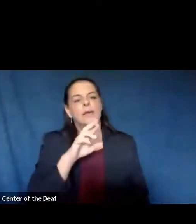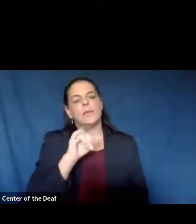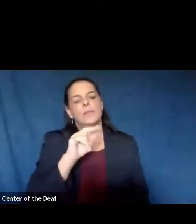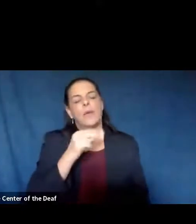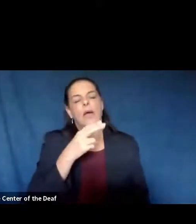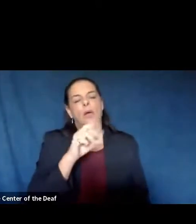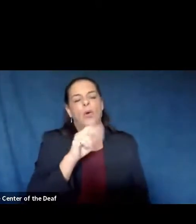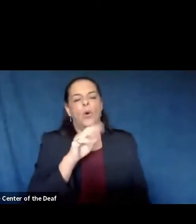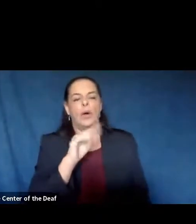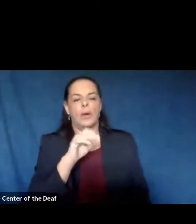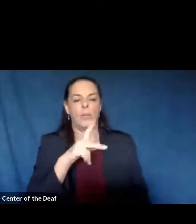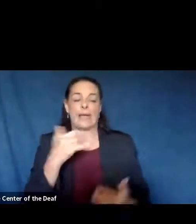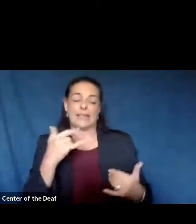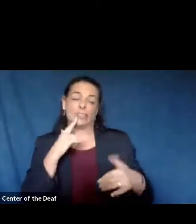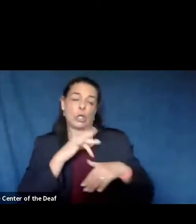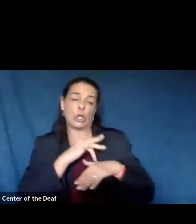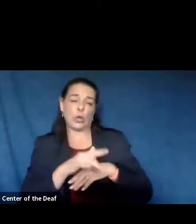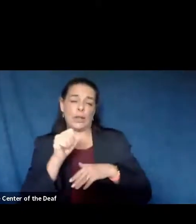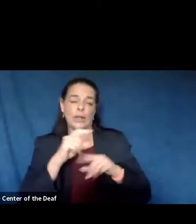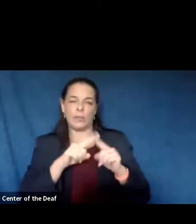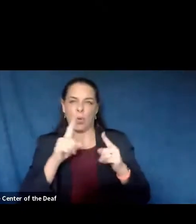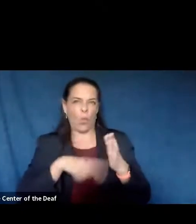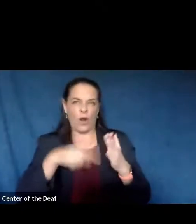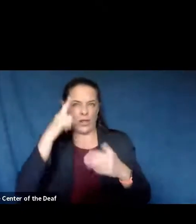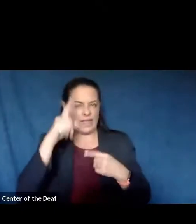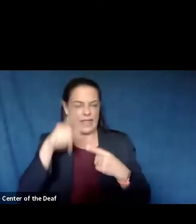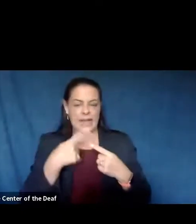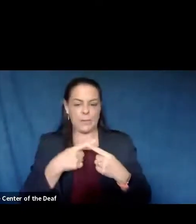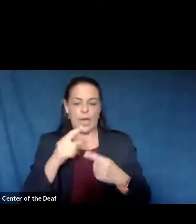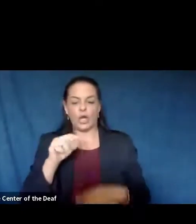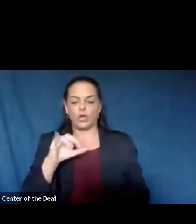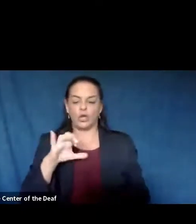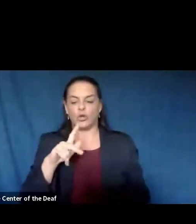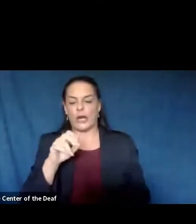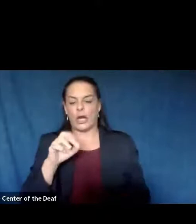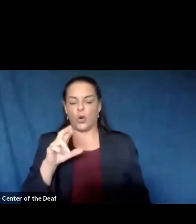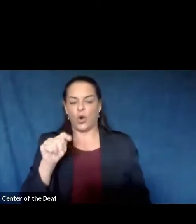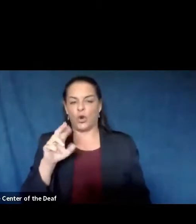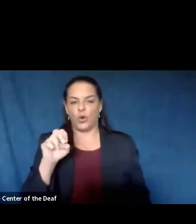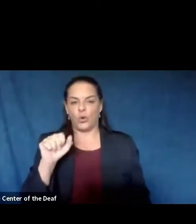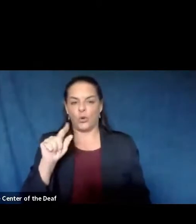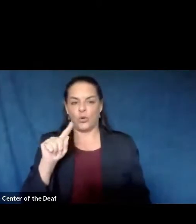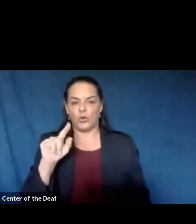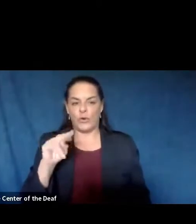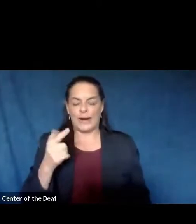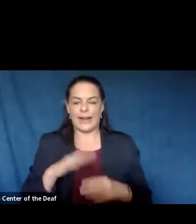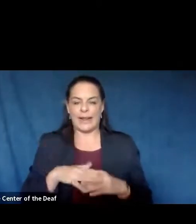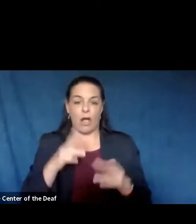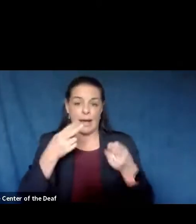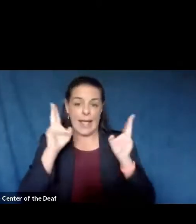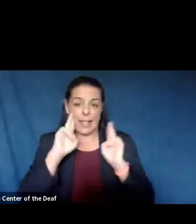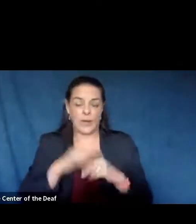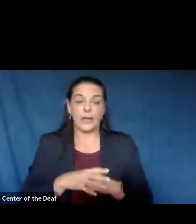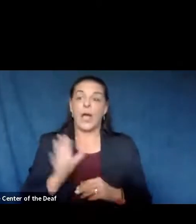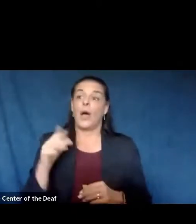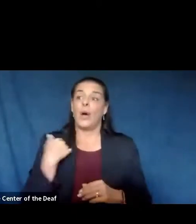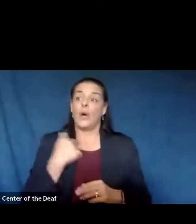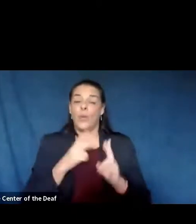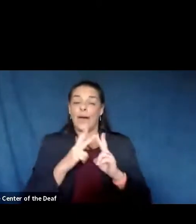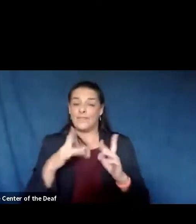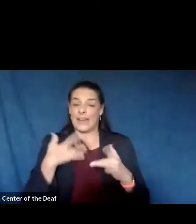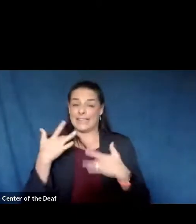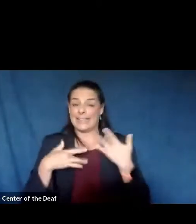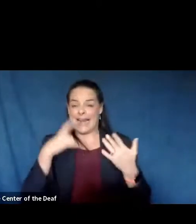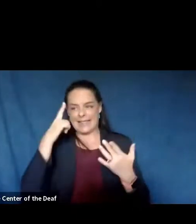Hornback, it's early, however, what is the thought about neighborhood trick-or-treating on 10/31? We're very excited. Actually, I